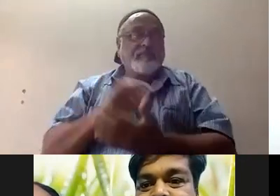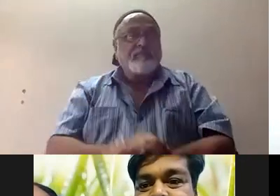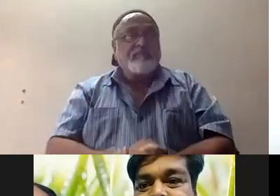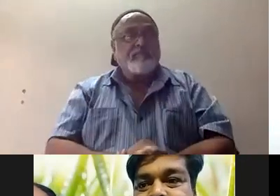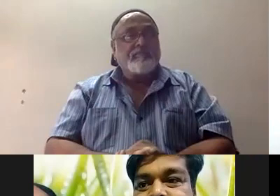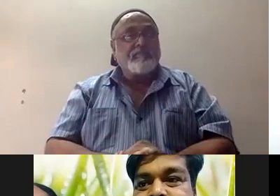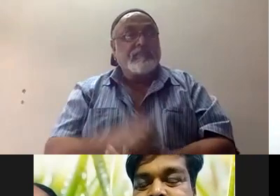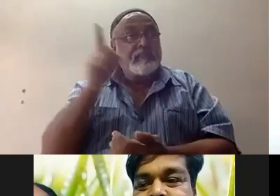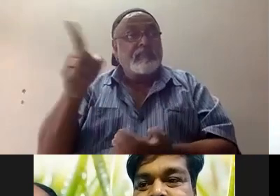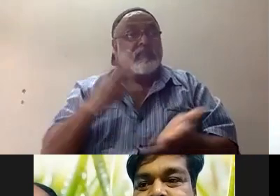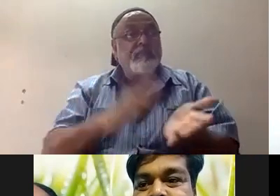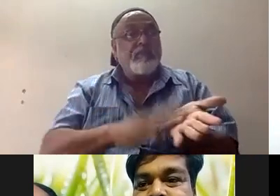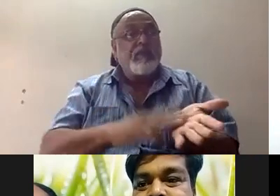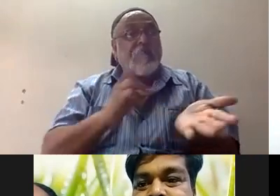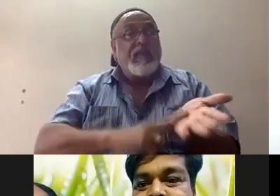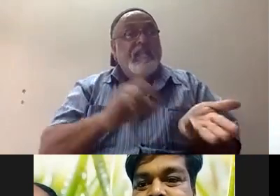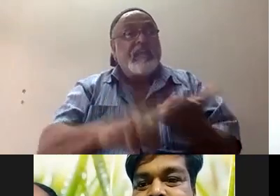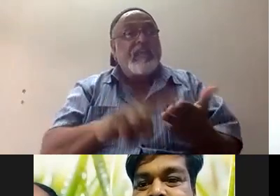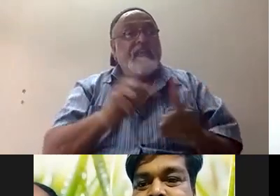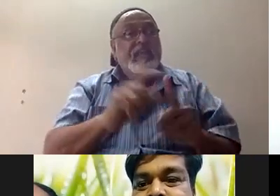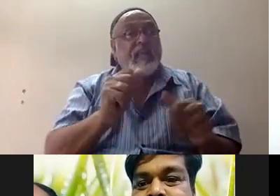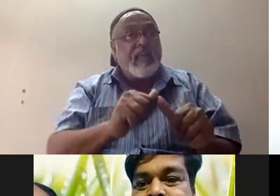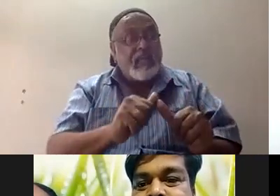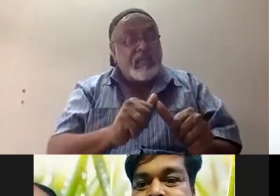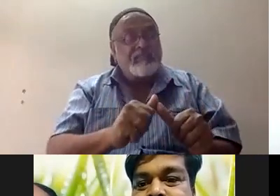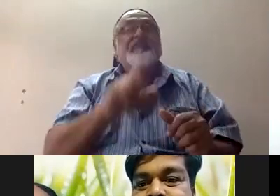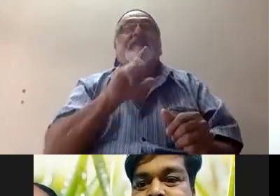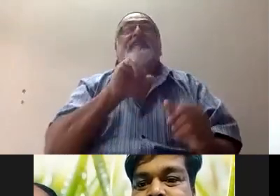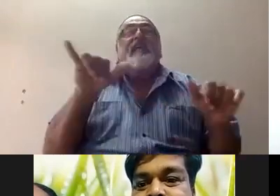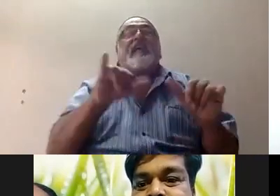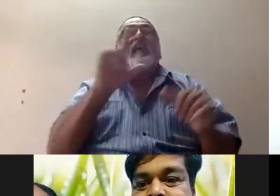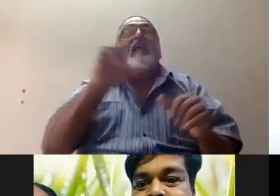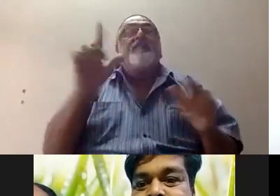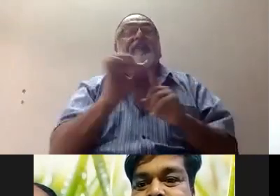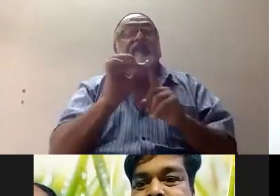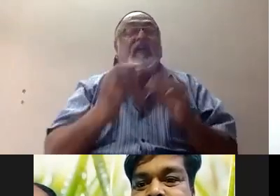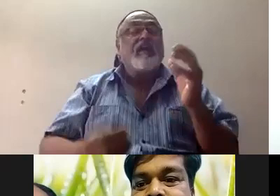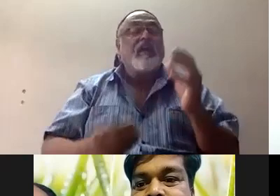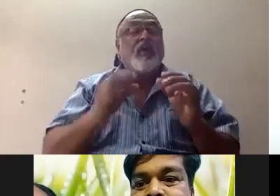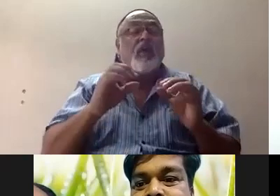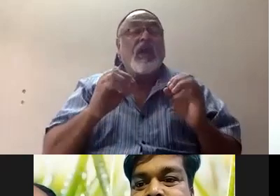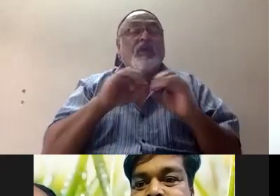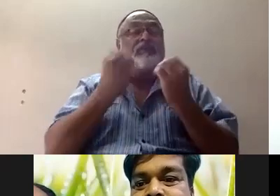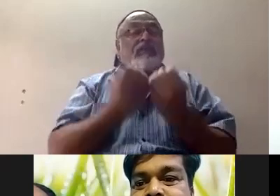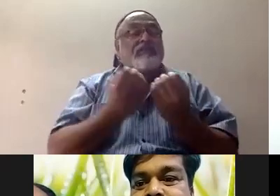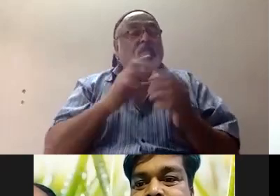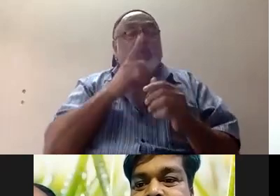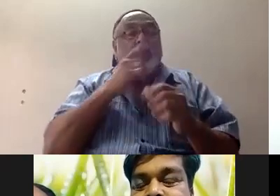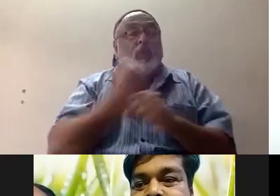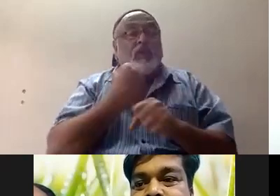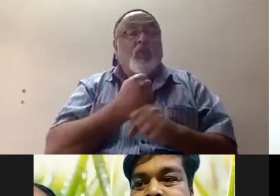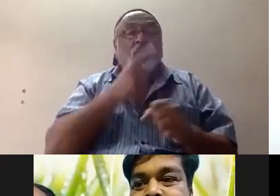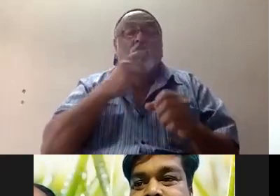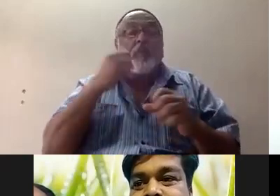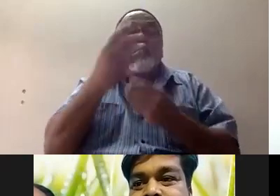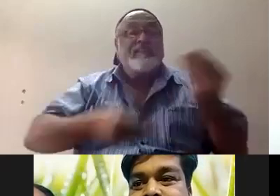He's a member of NEDA, an LLP organization that works for a network of entrepreneurs with disabilities